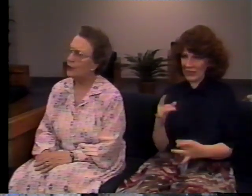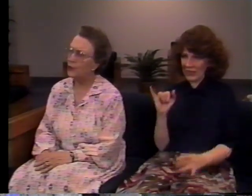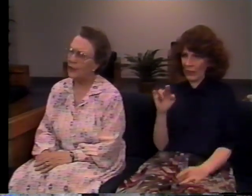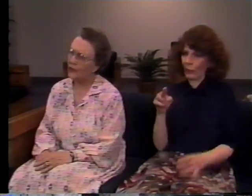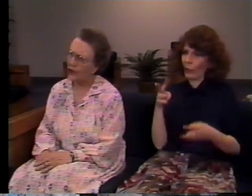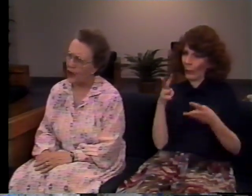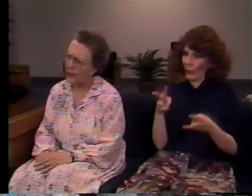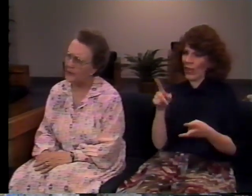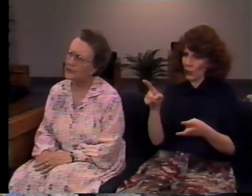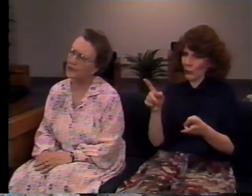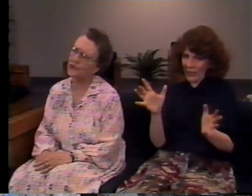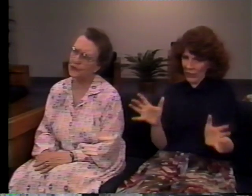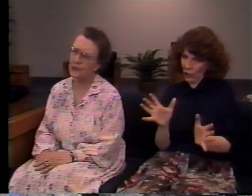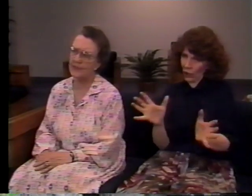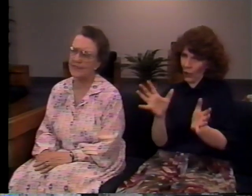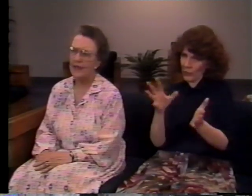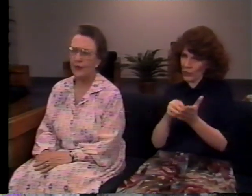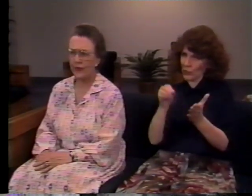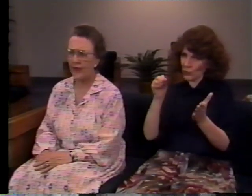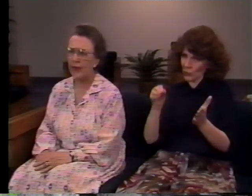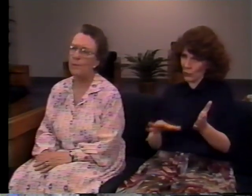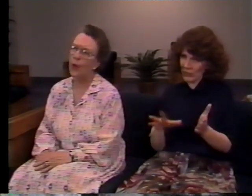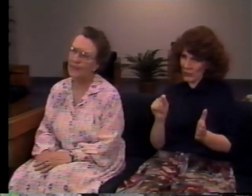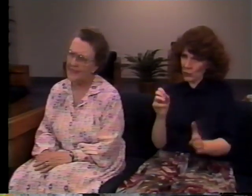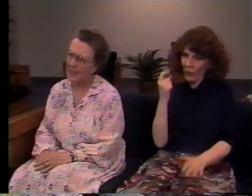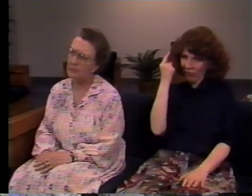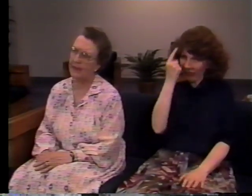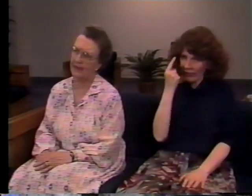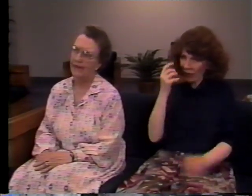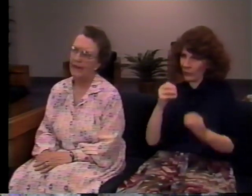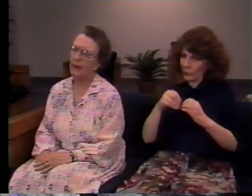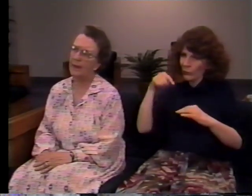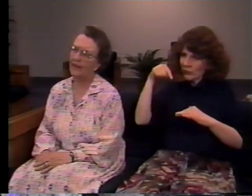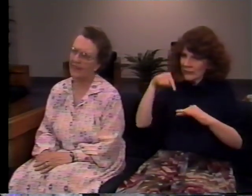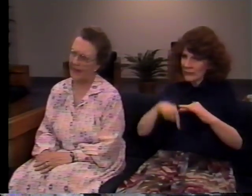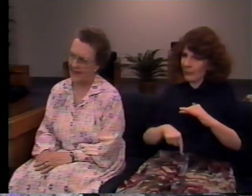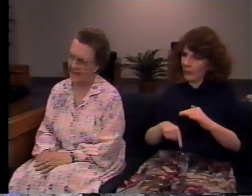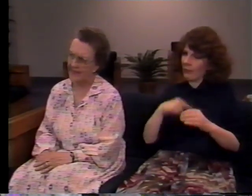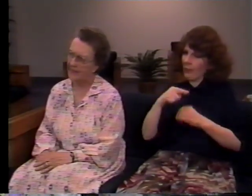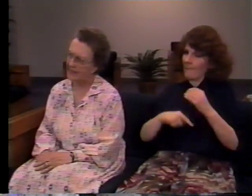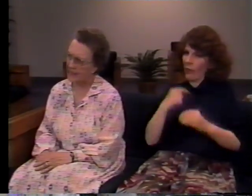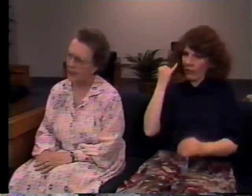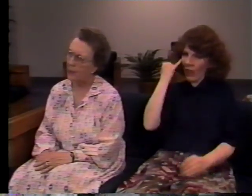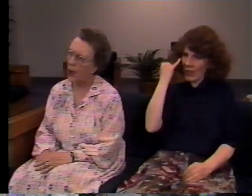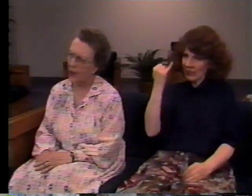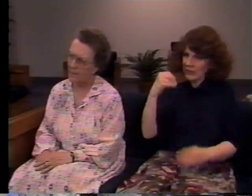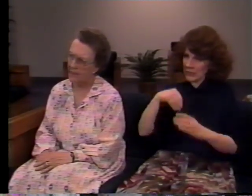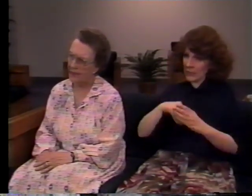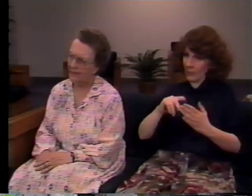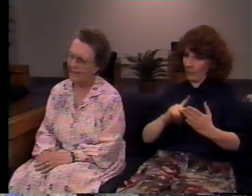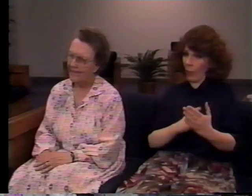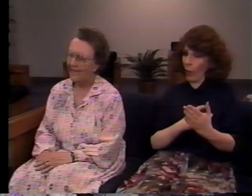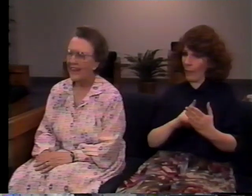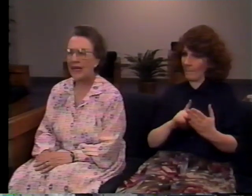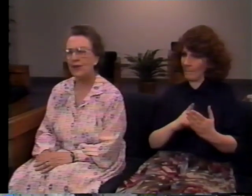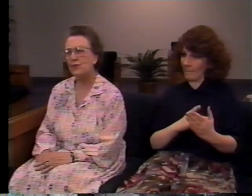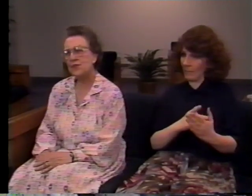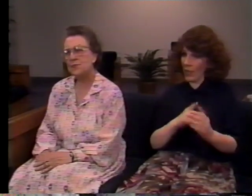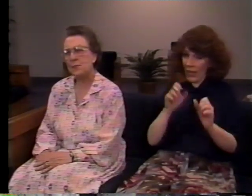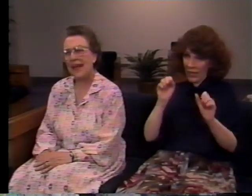you encouraged the students to think more deeply about the ideas in a poem. Can you